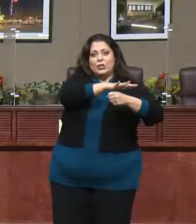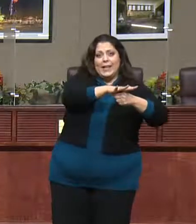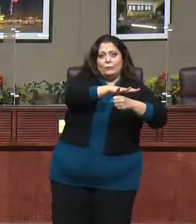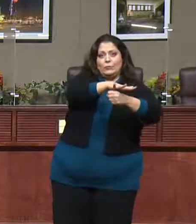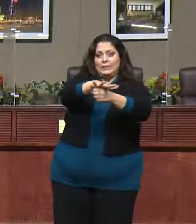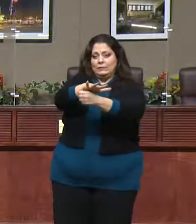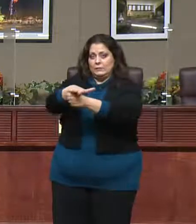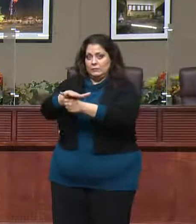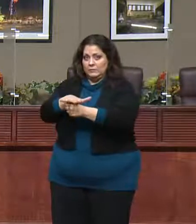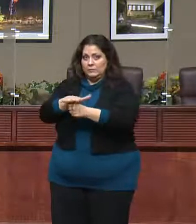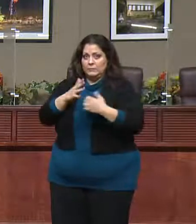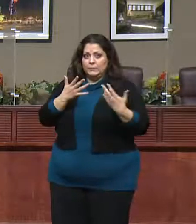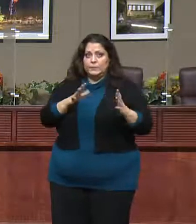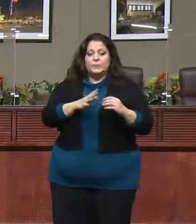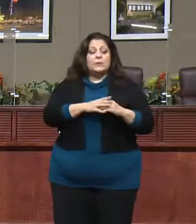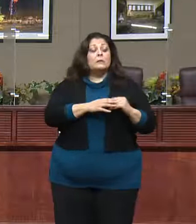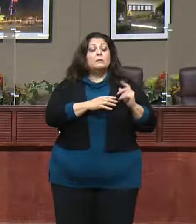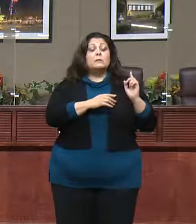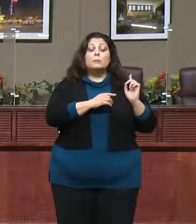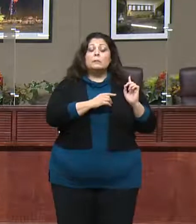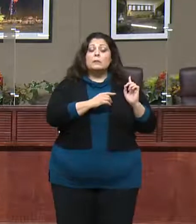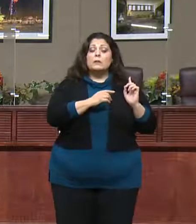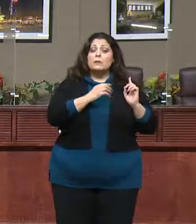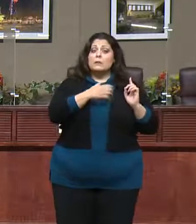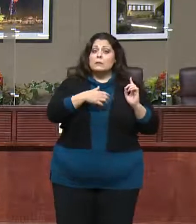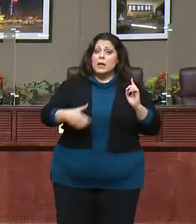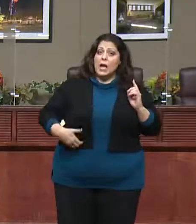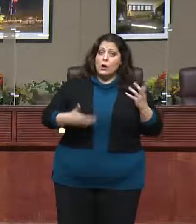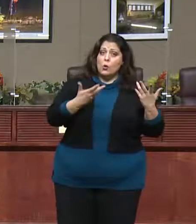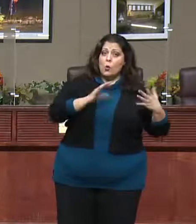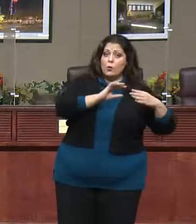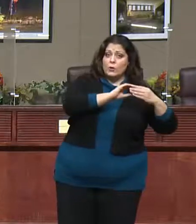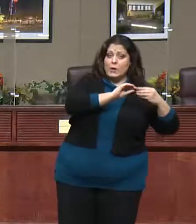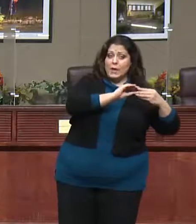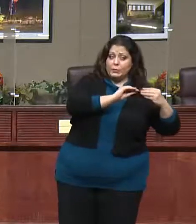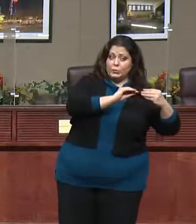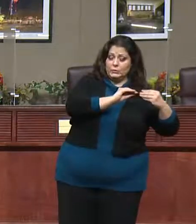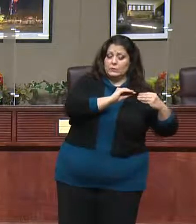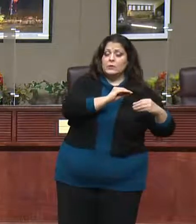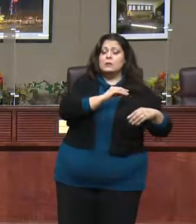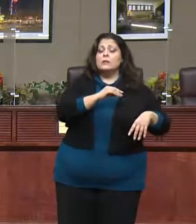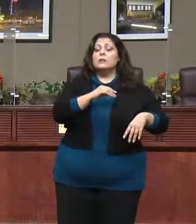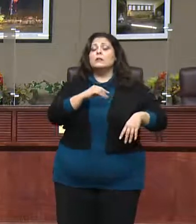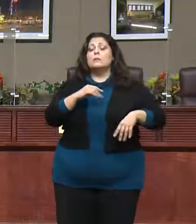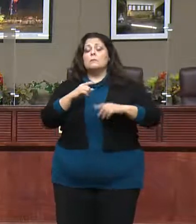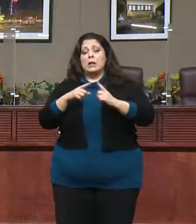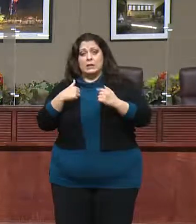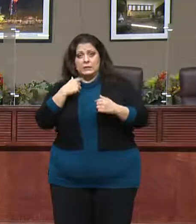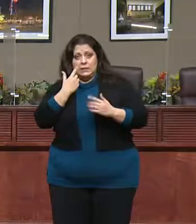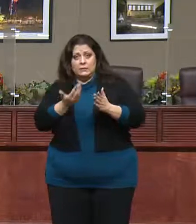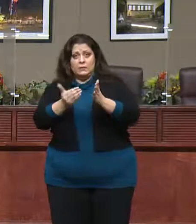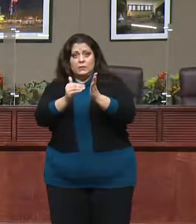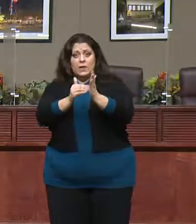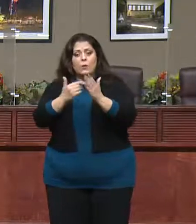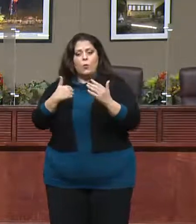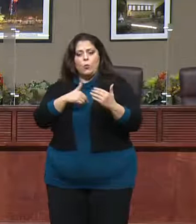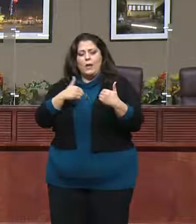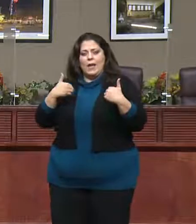mentioned, it has been reported so far that our county has given